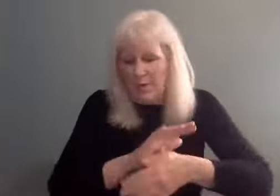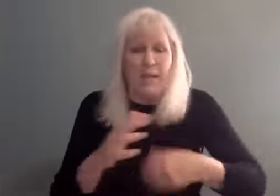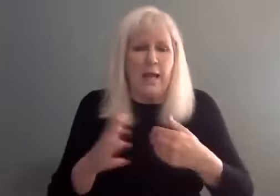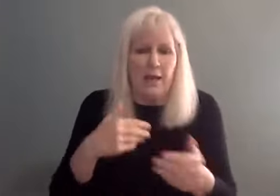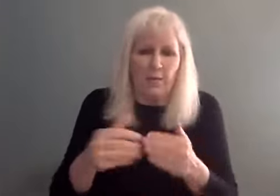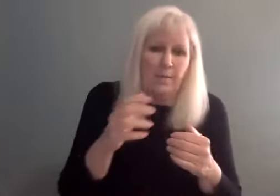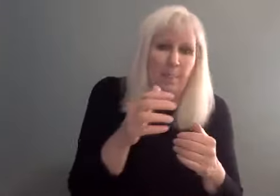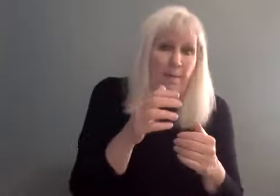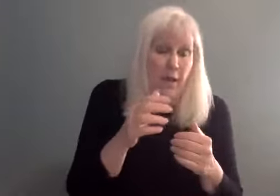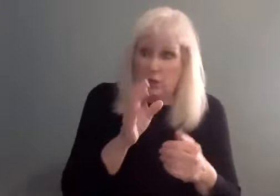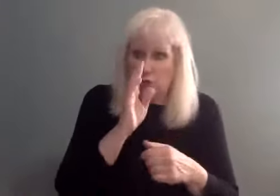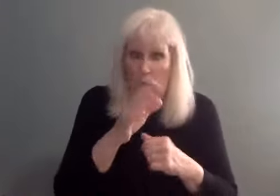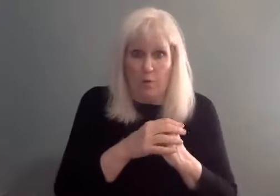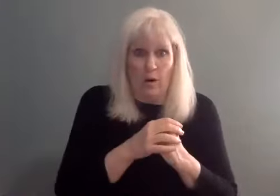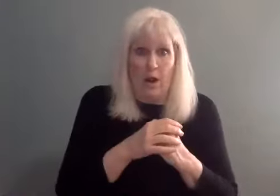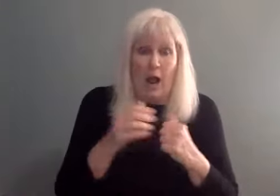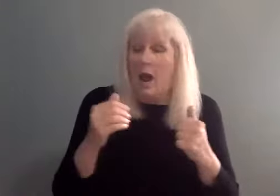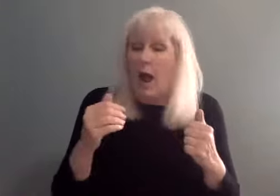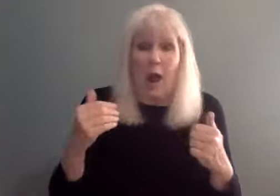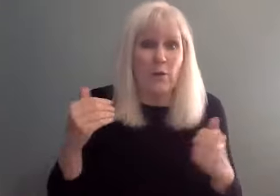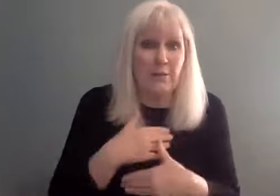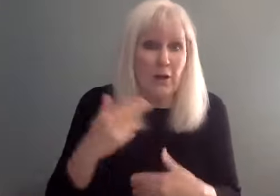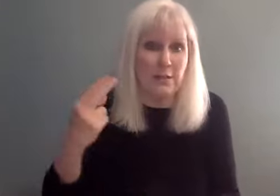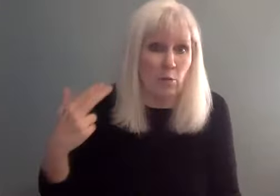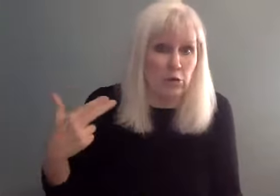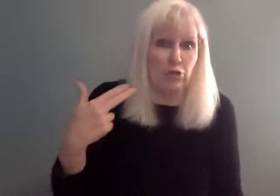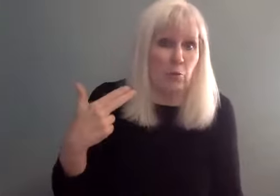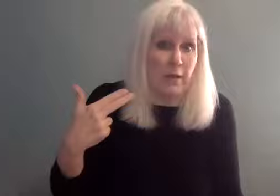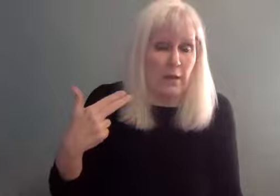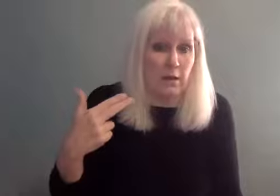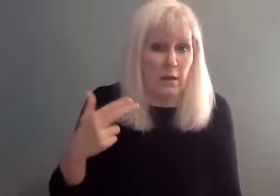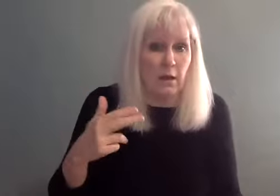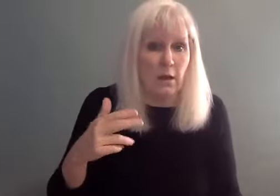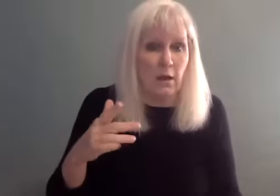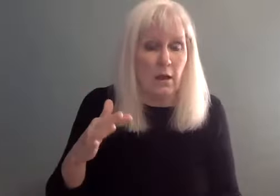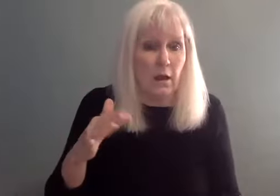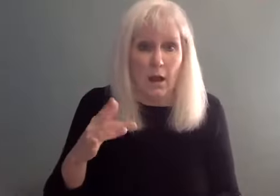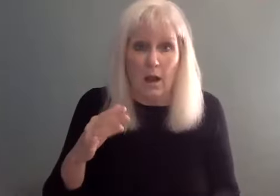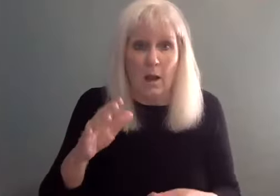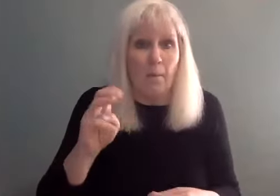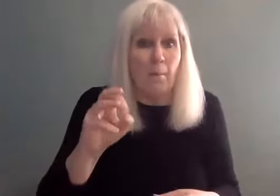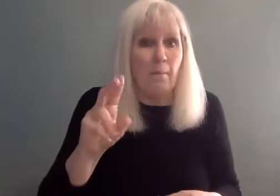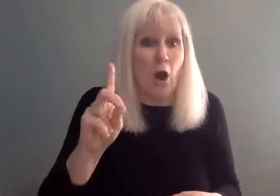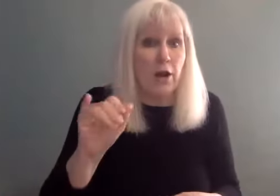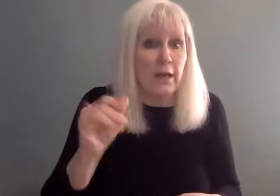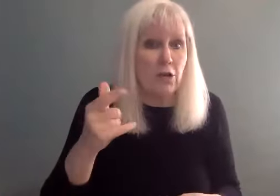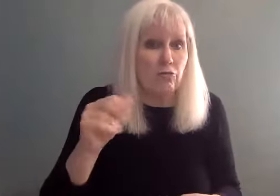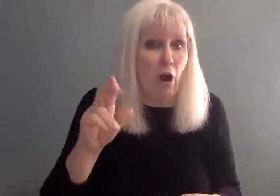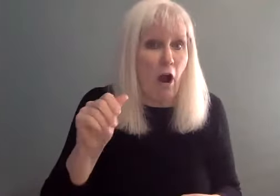I was very afraid of getting shot. My friend was shot and killed on Mardi Gras Day, my last year of drinking, in